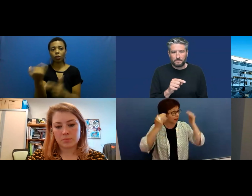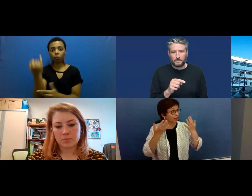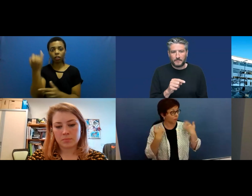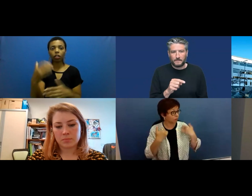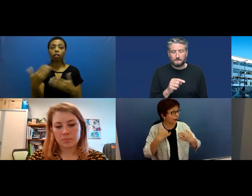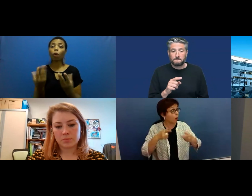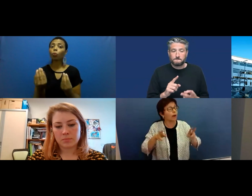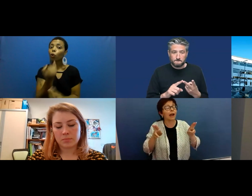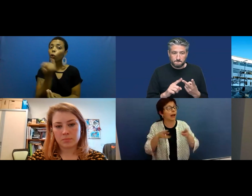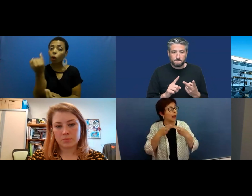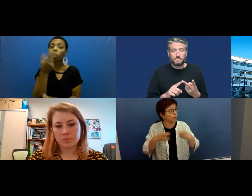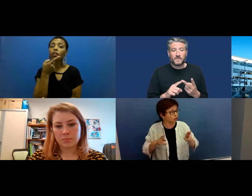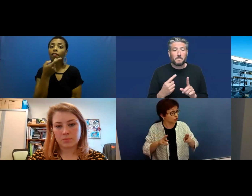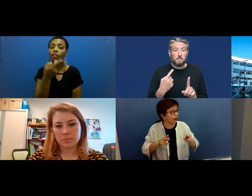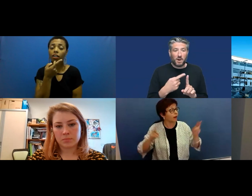to say